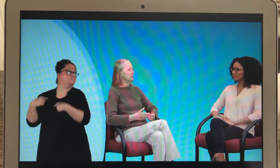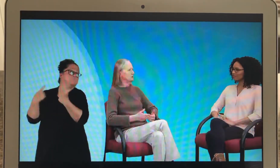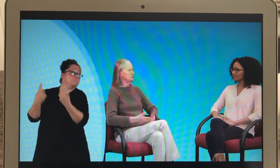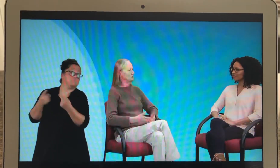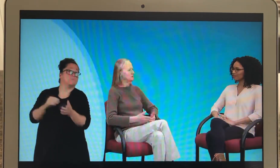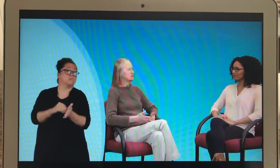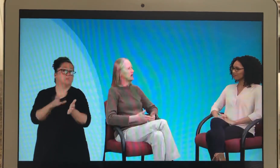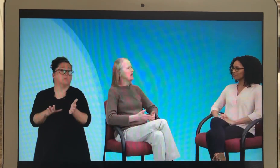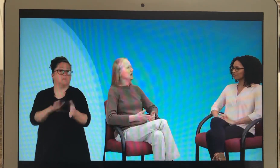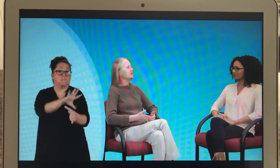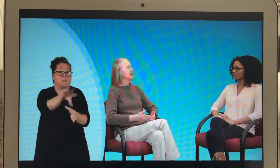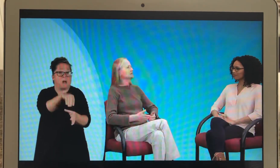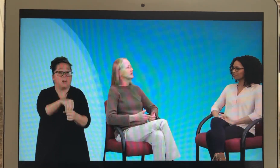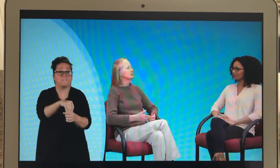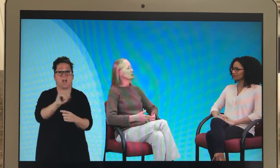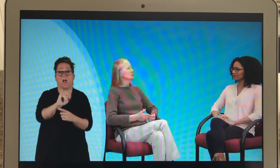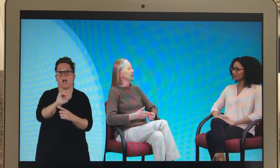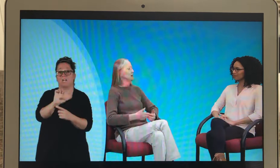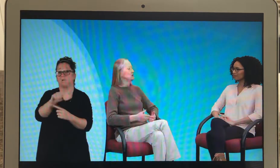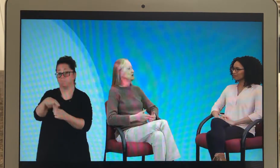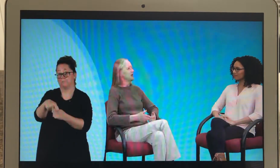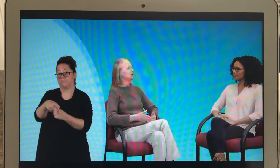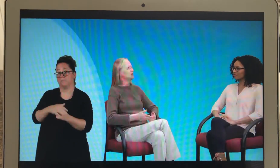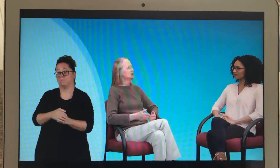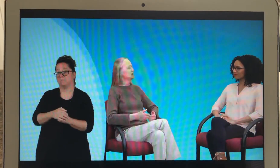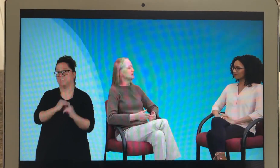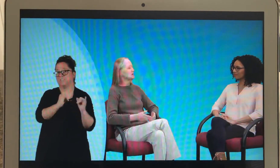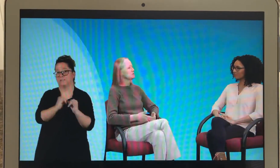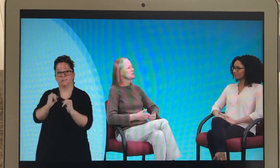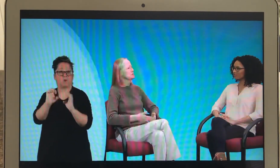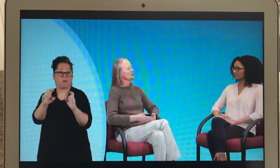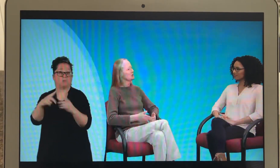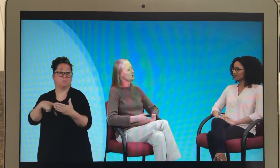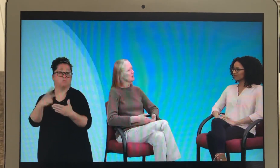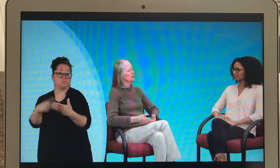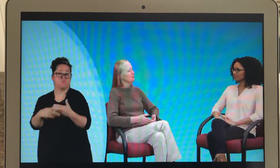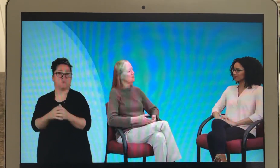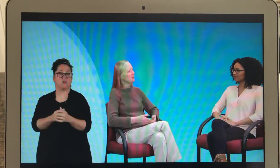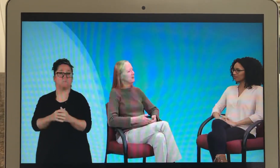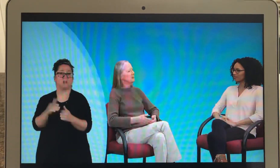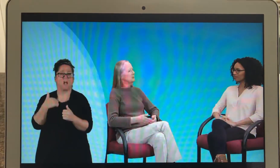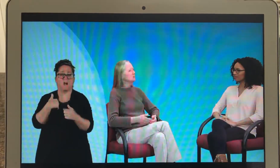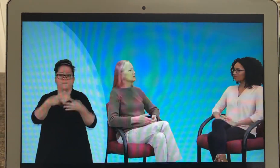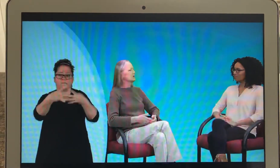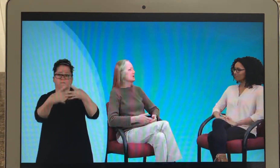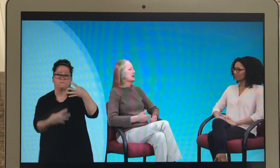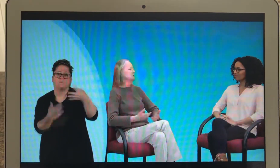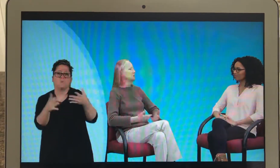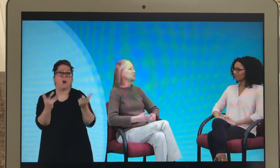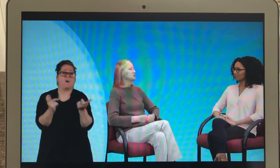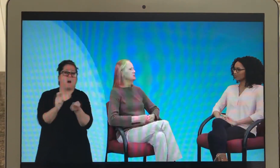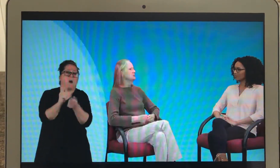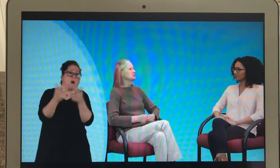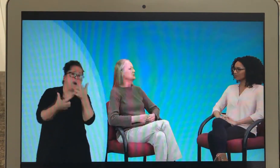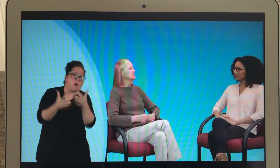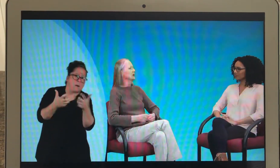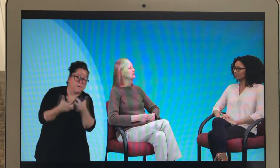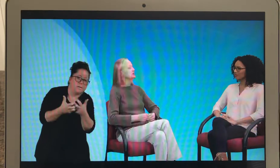situations. Up to this point, IEP individual program,